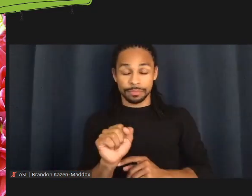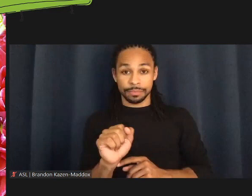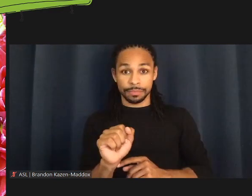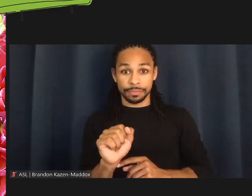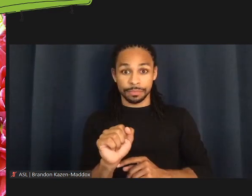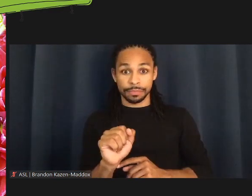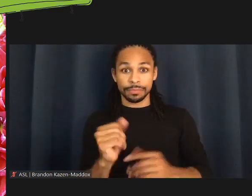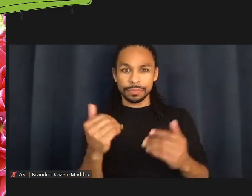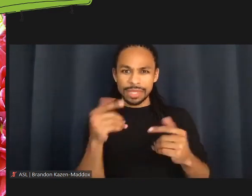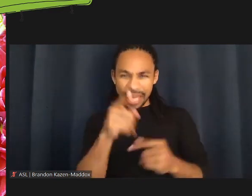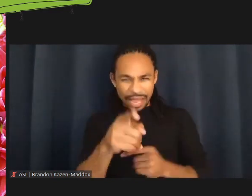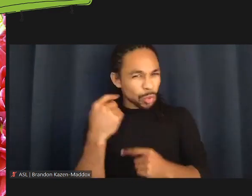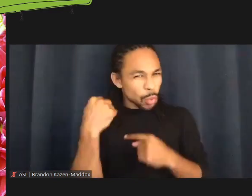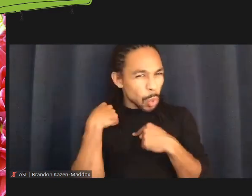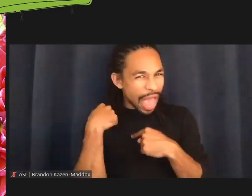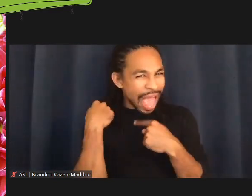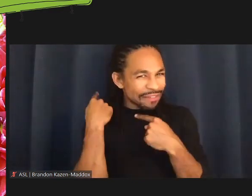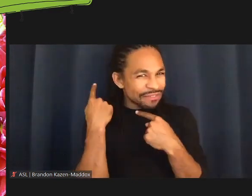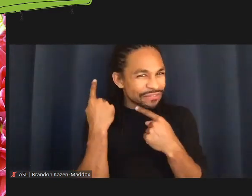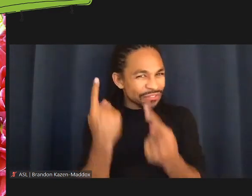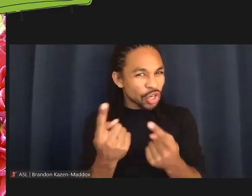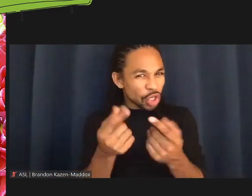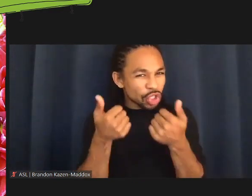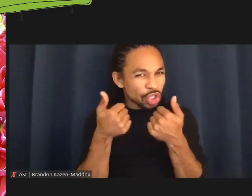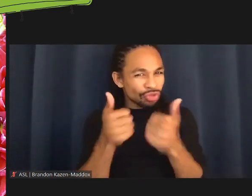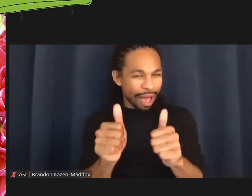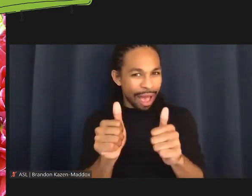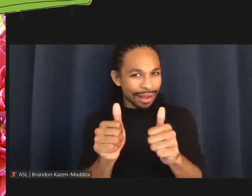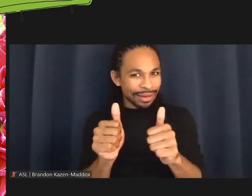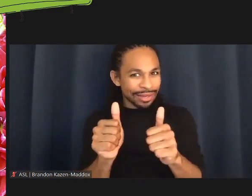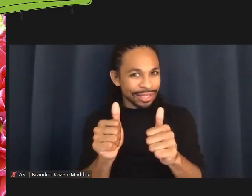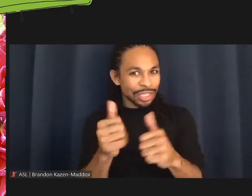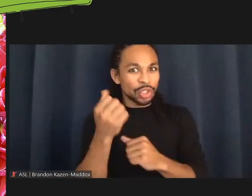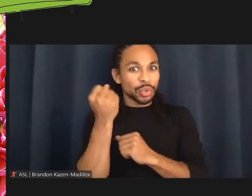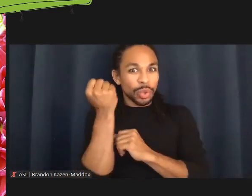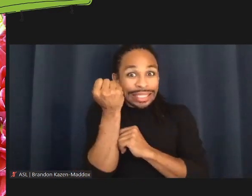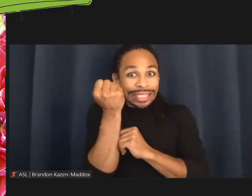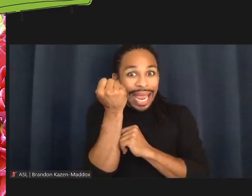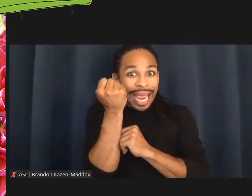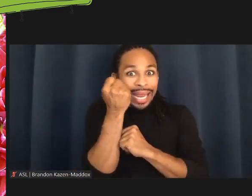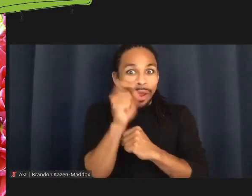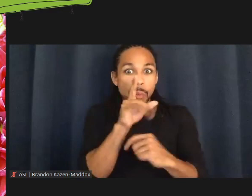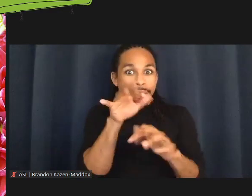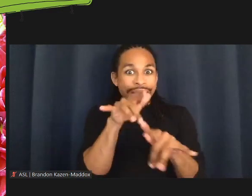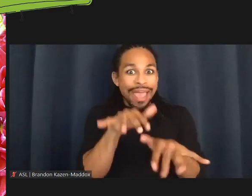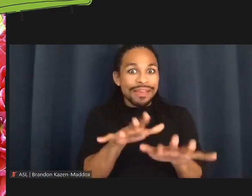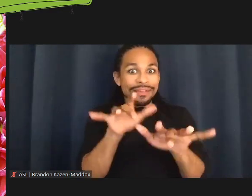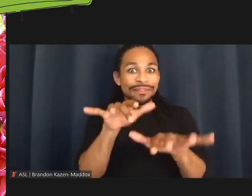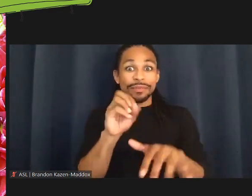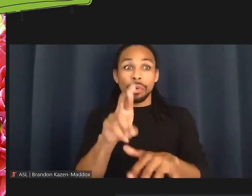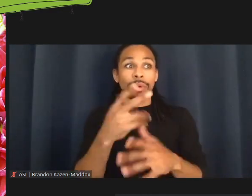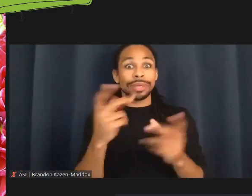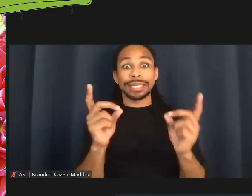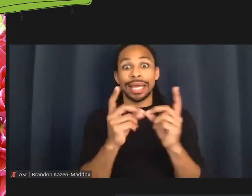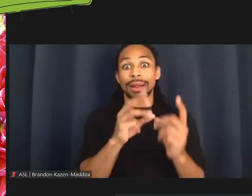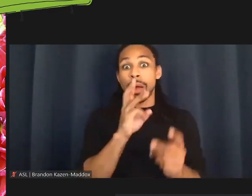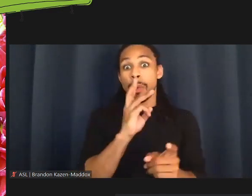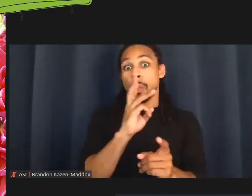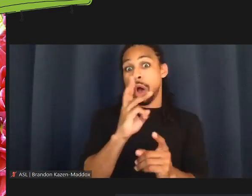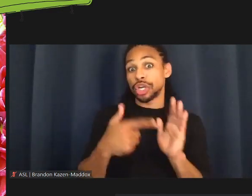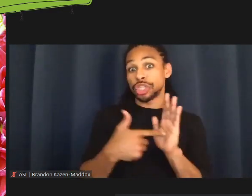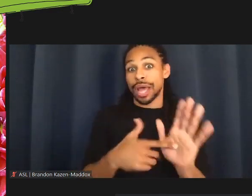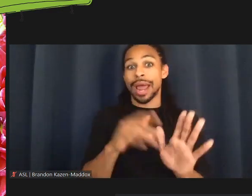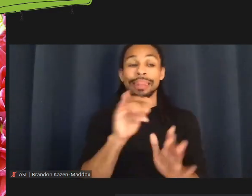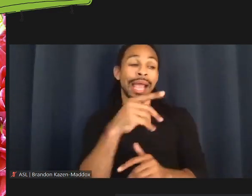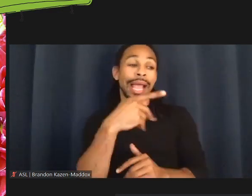have you ever tried to contain a wave or, date a water sign like a Pisces or a